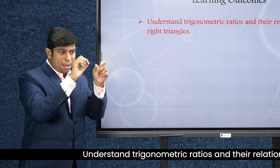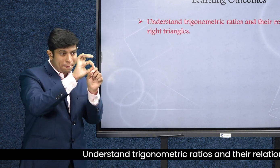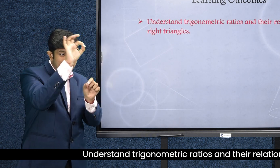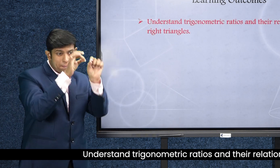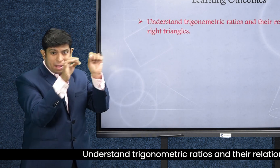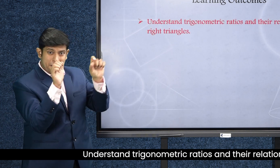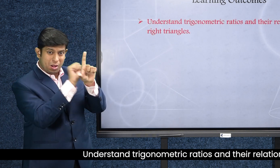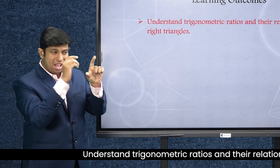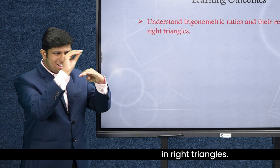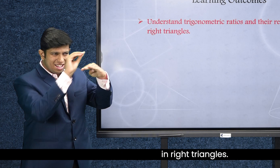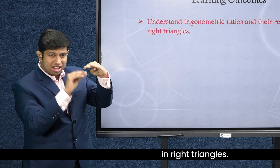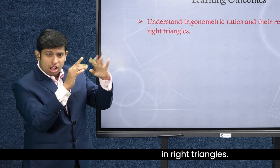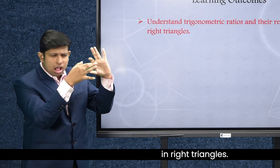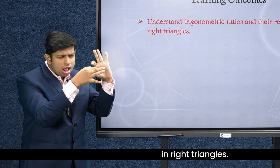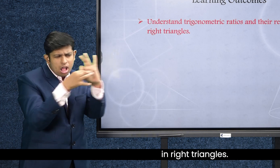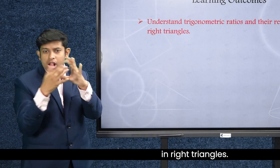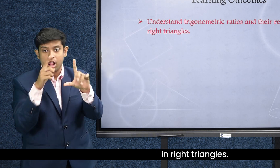their relationships in right triangles.